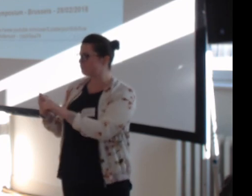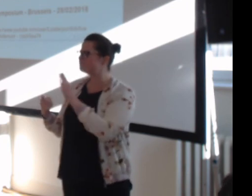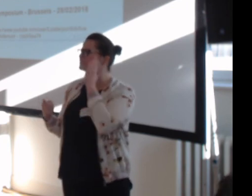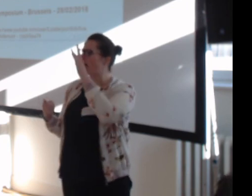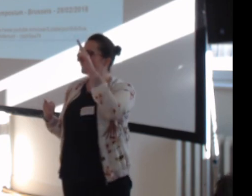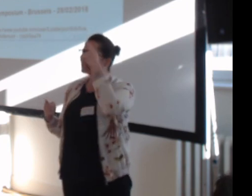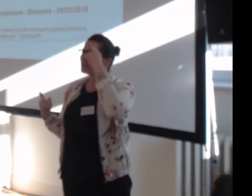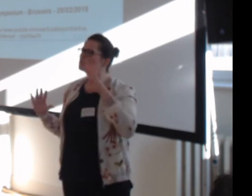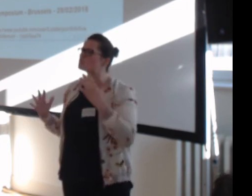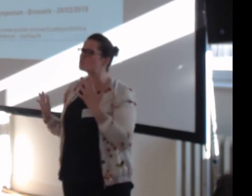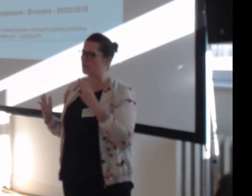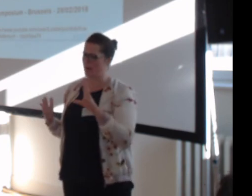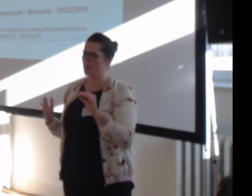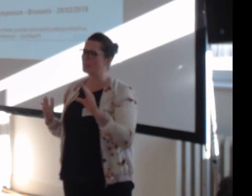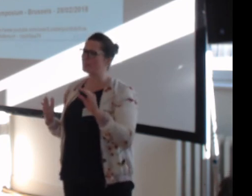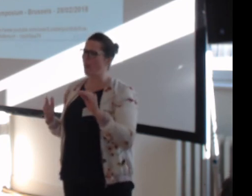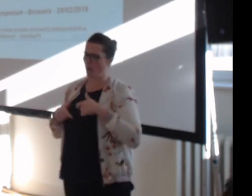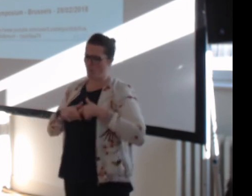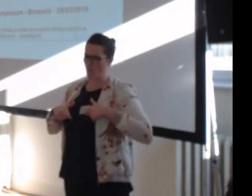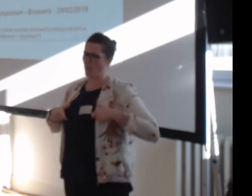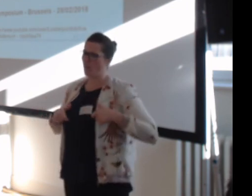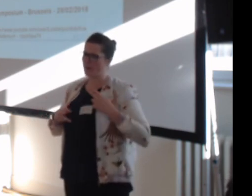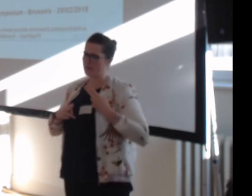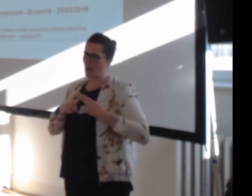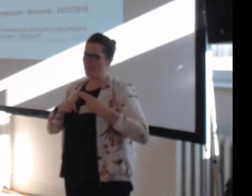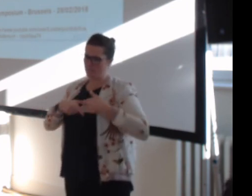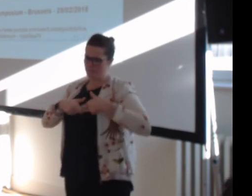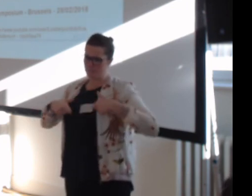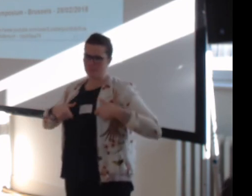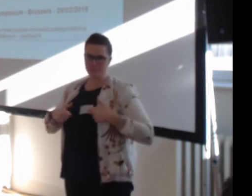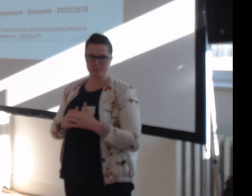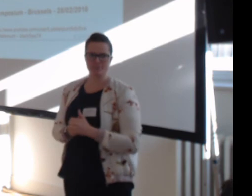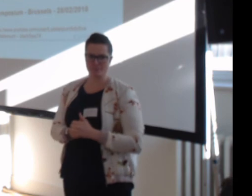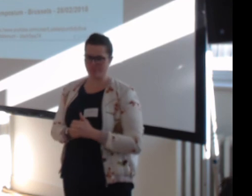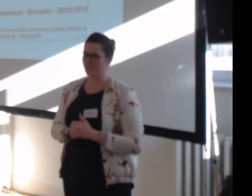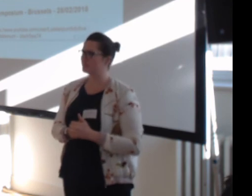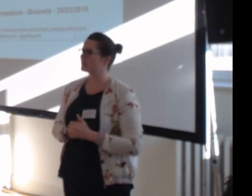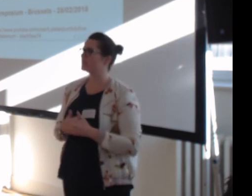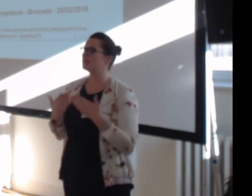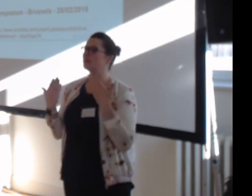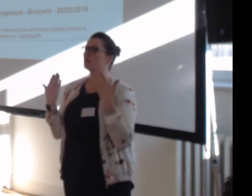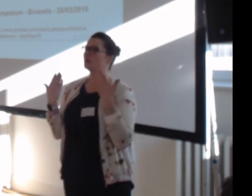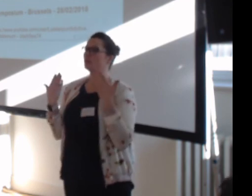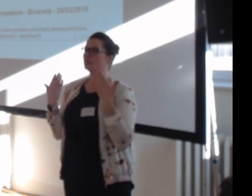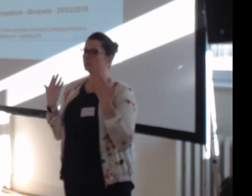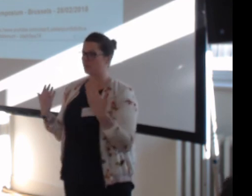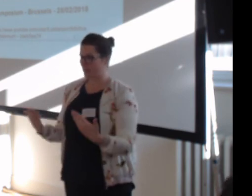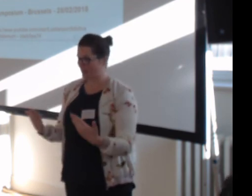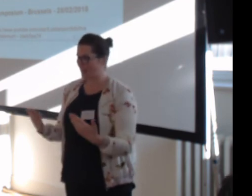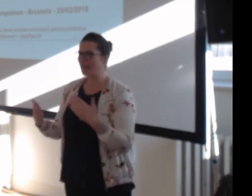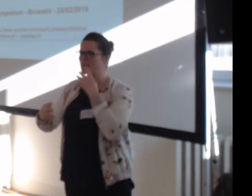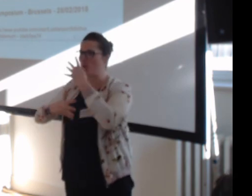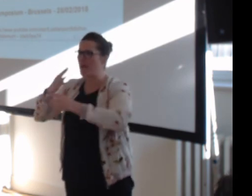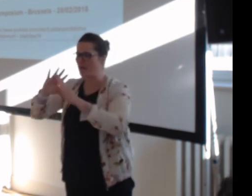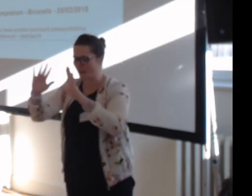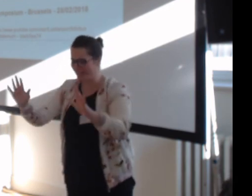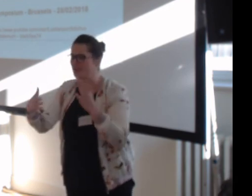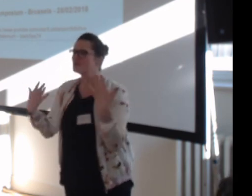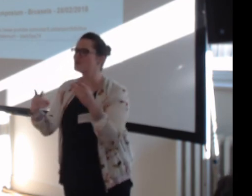recognize them by their blue name badge. I now give the word